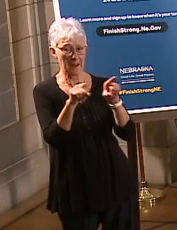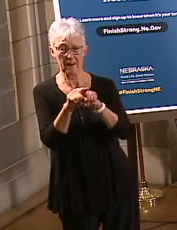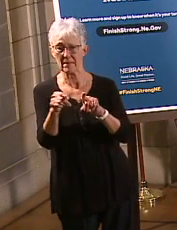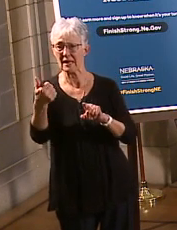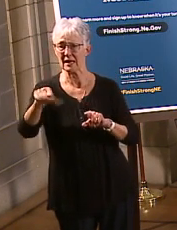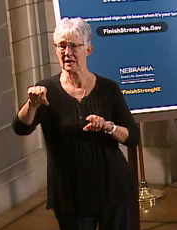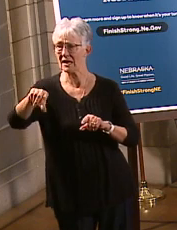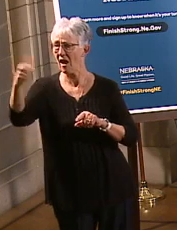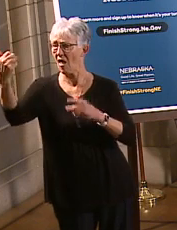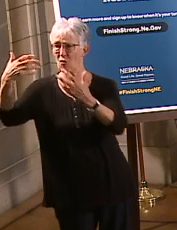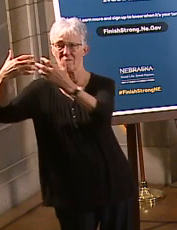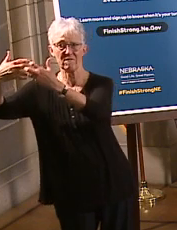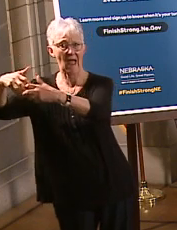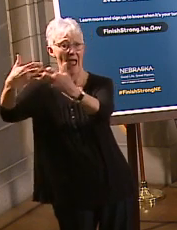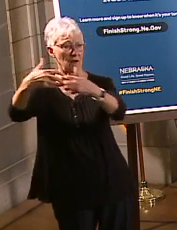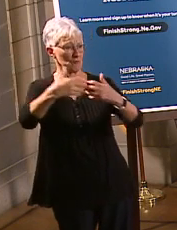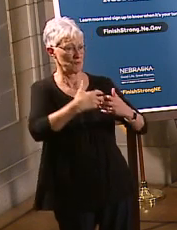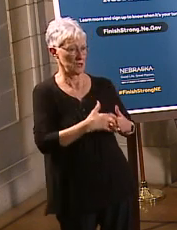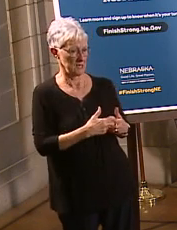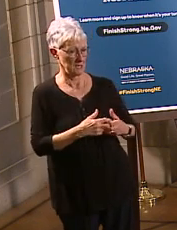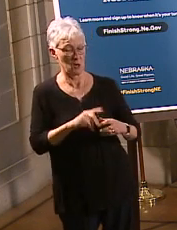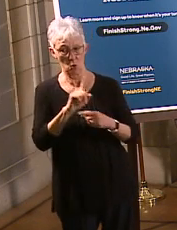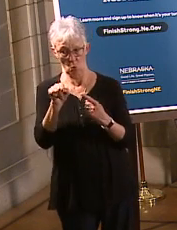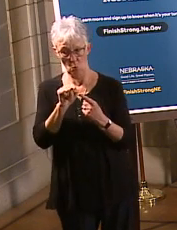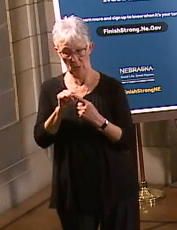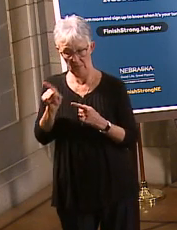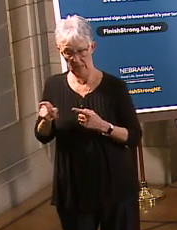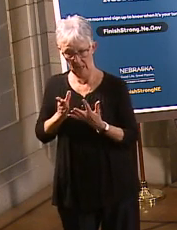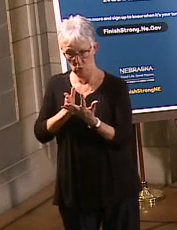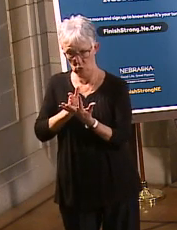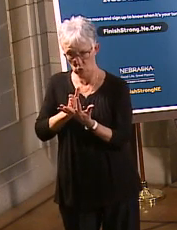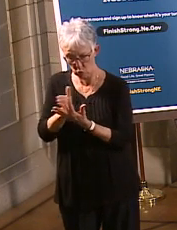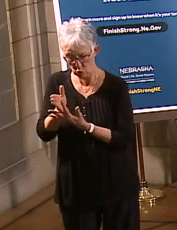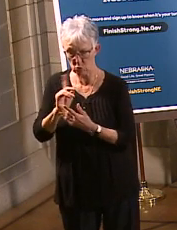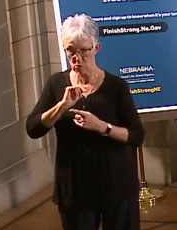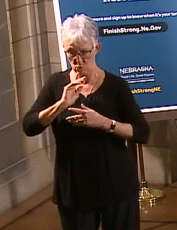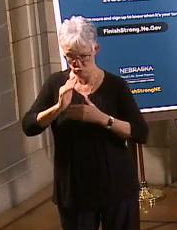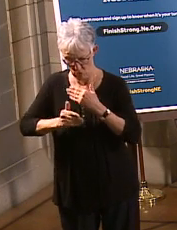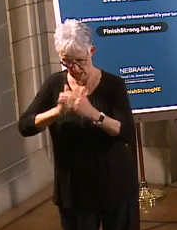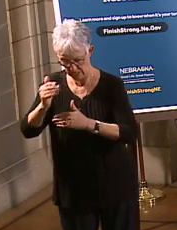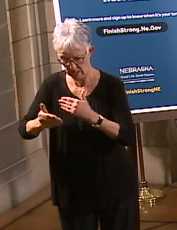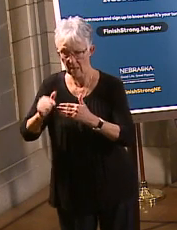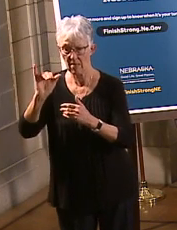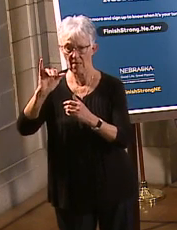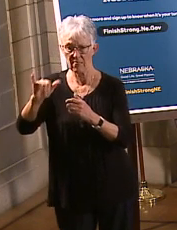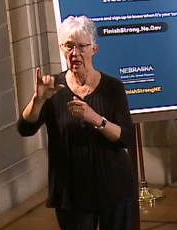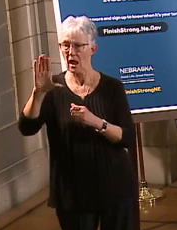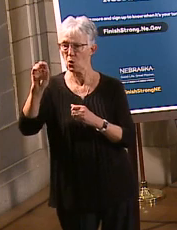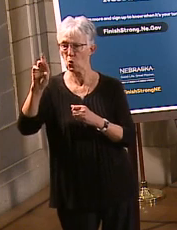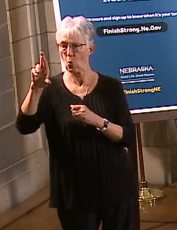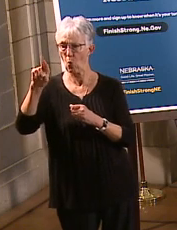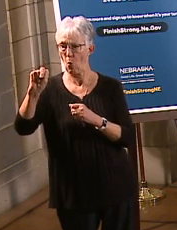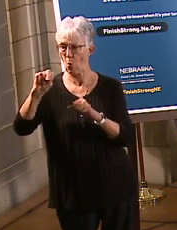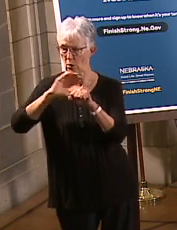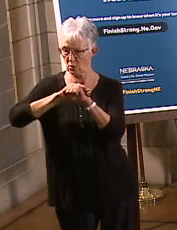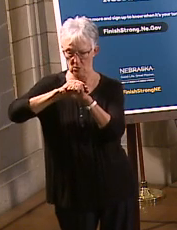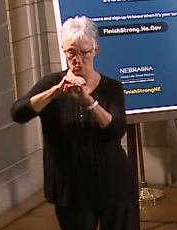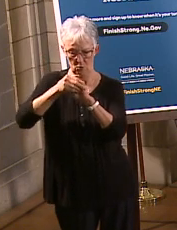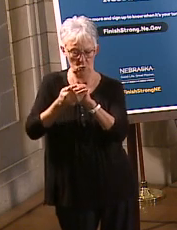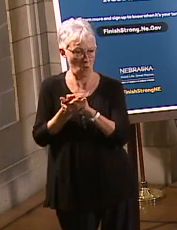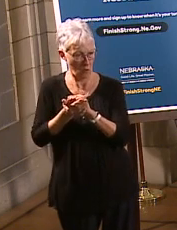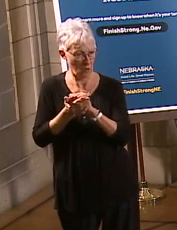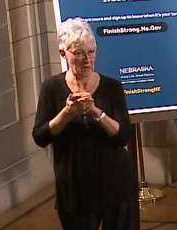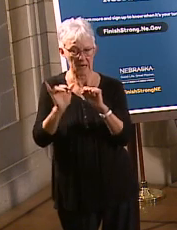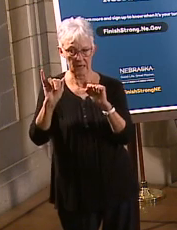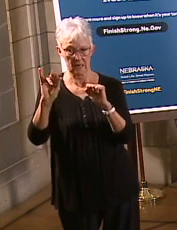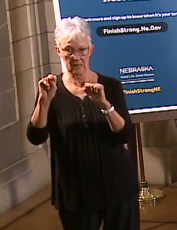what happens is when that goes through the process, that coating, which is insecticides, comes through on the distiller's grains, and